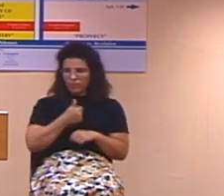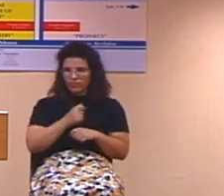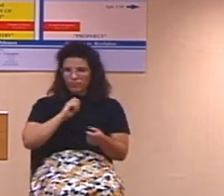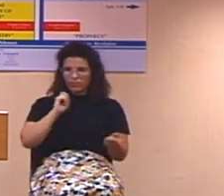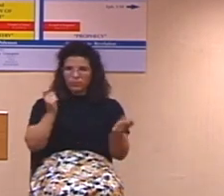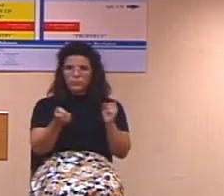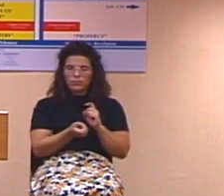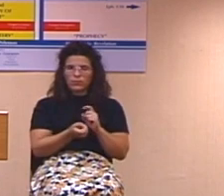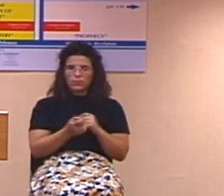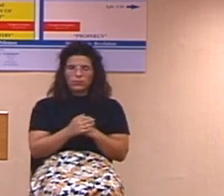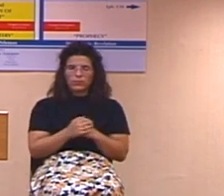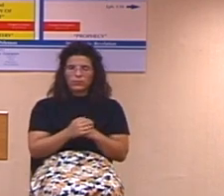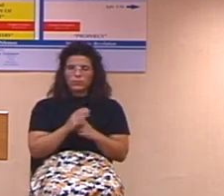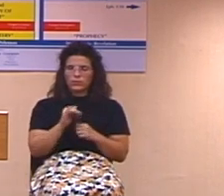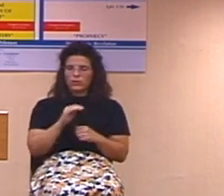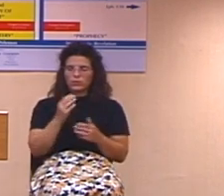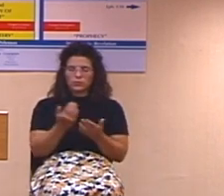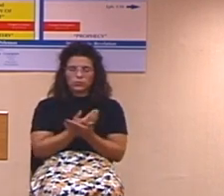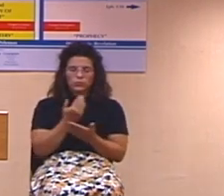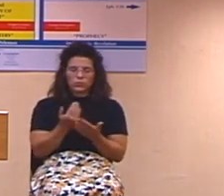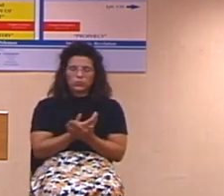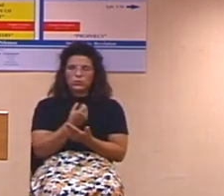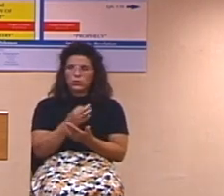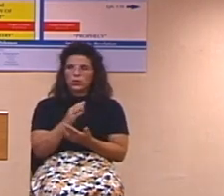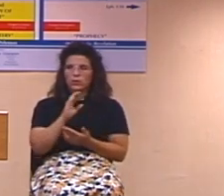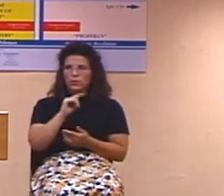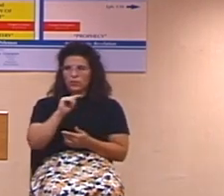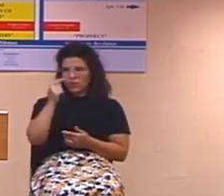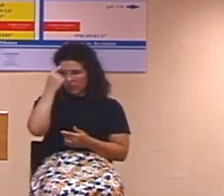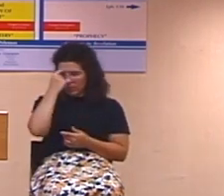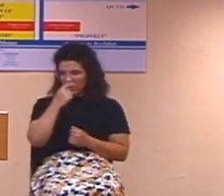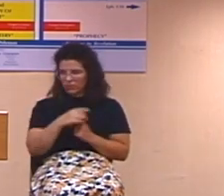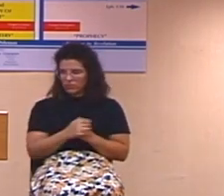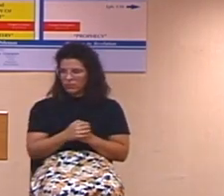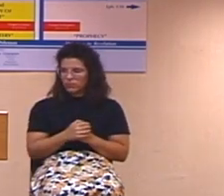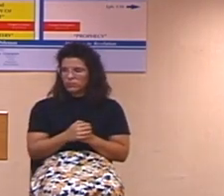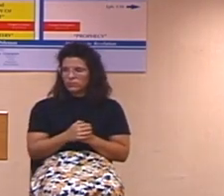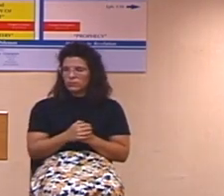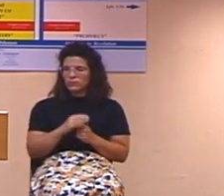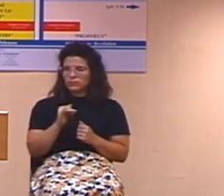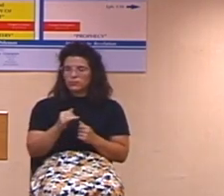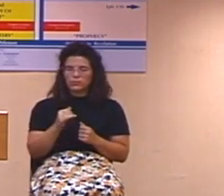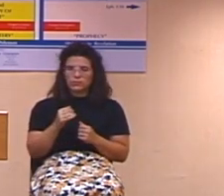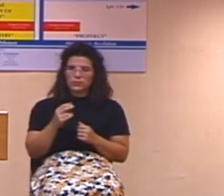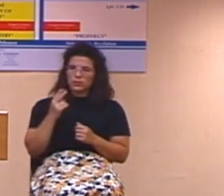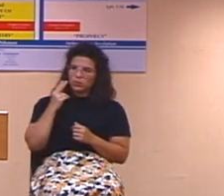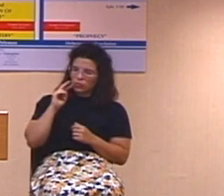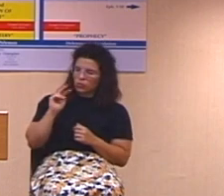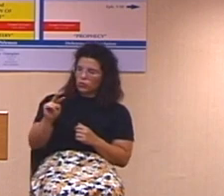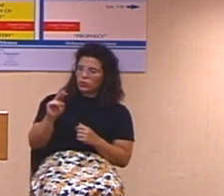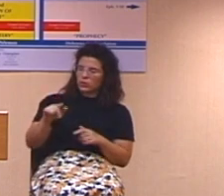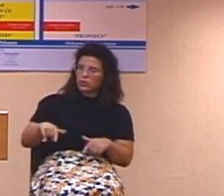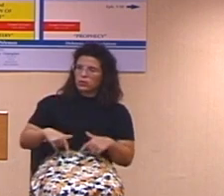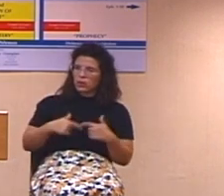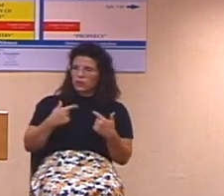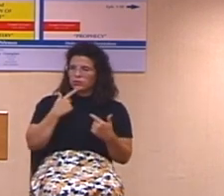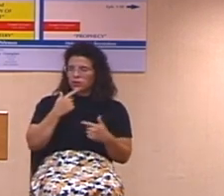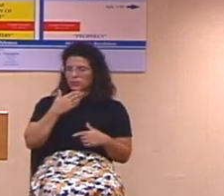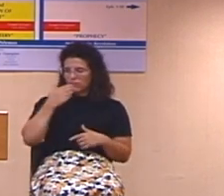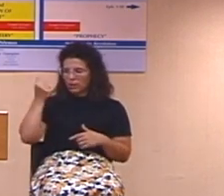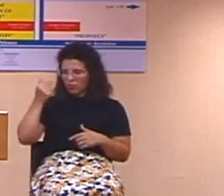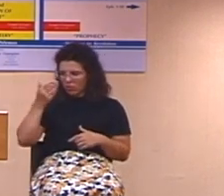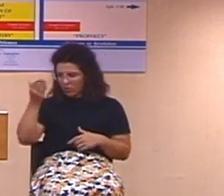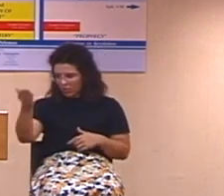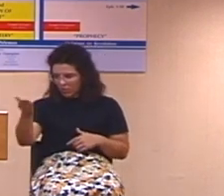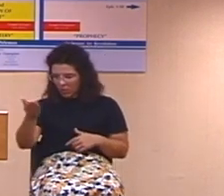change. That is a renewing of the mind. That is a looking at life saying, you know what? It is better over